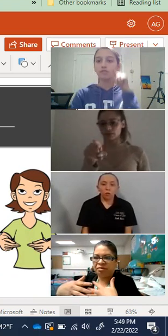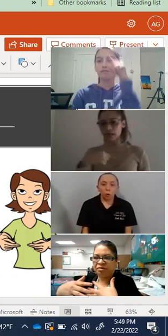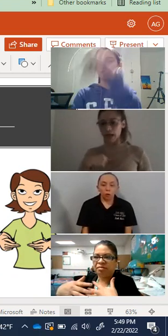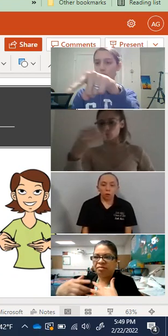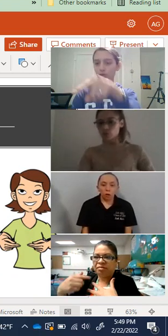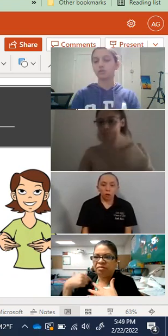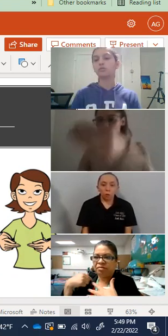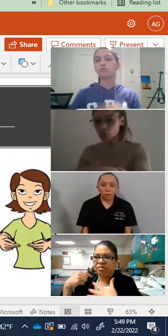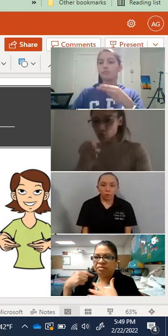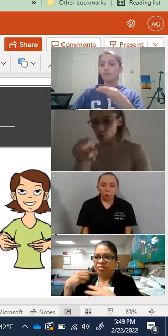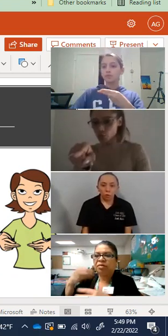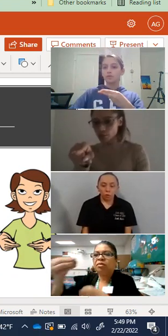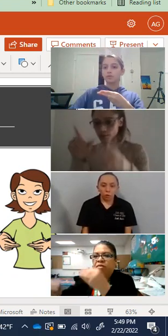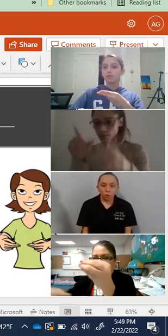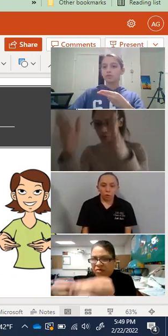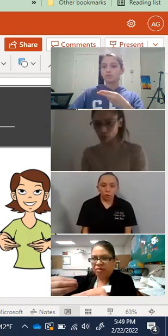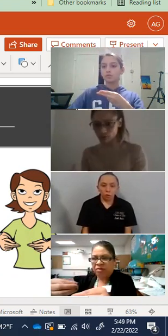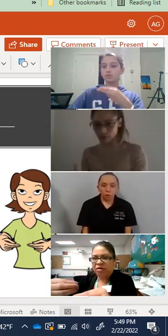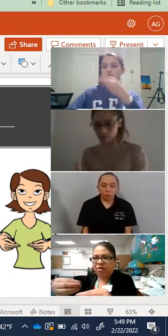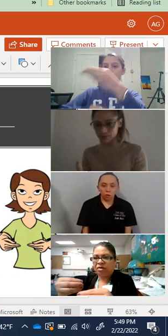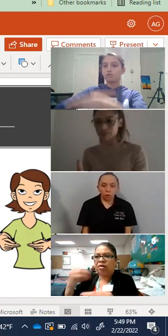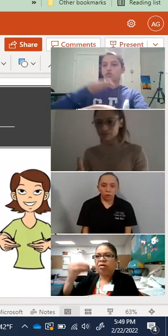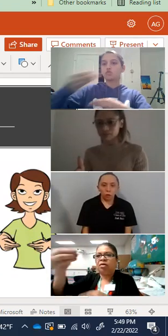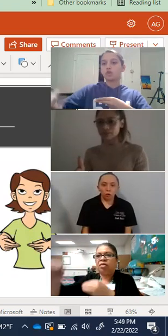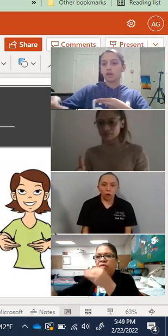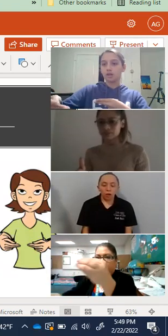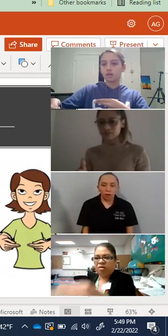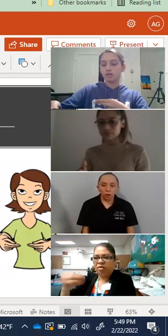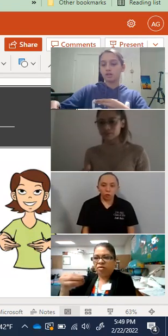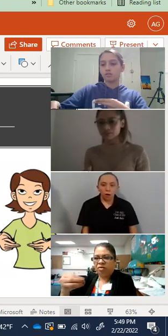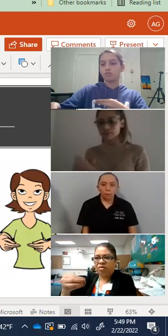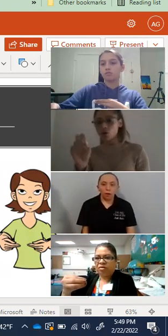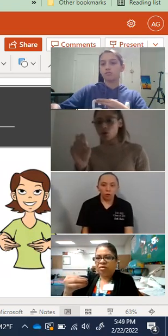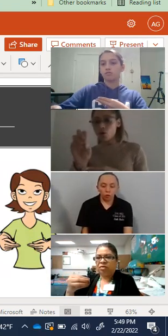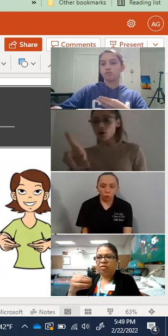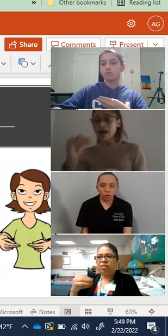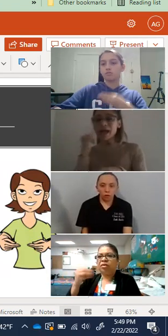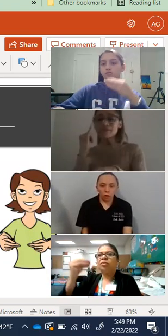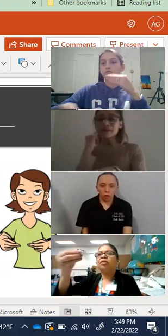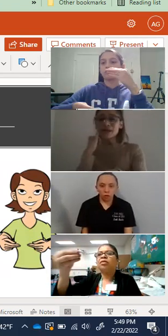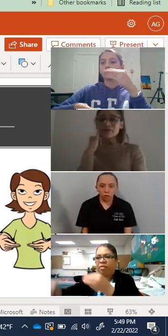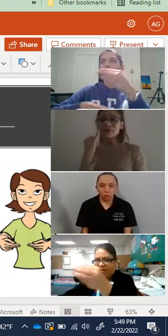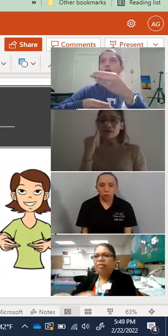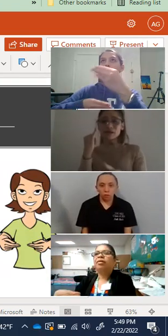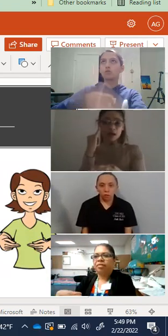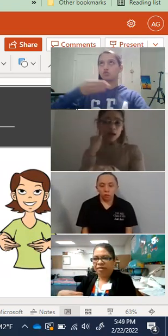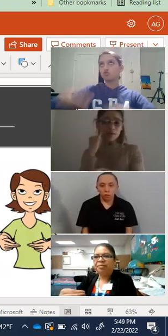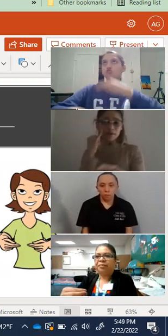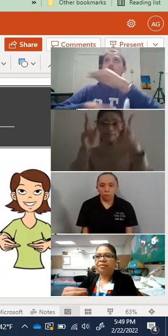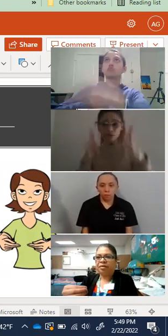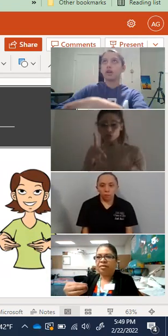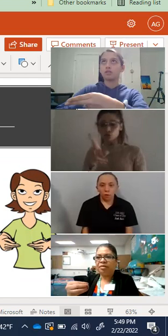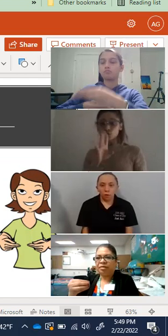It goes forward, away from you. So your dominant hand goes up and towards the other person.